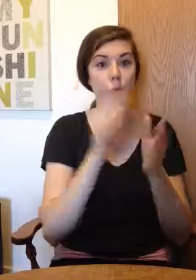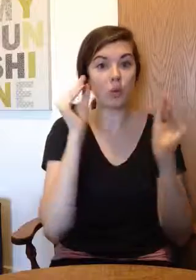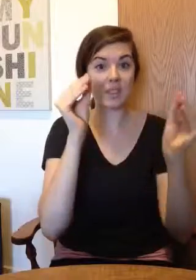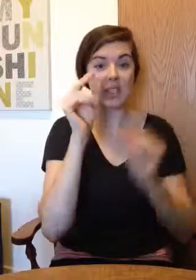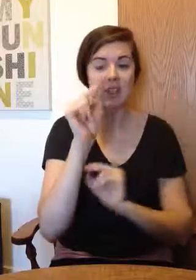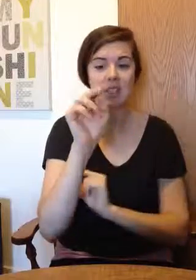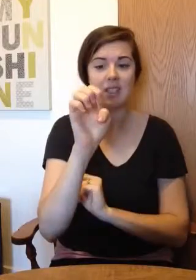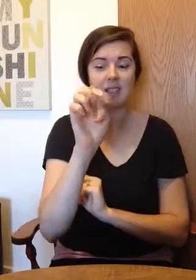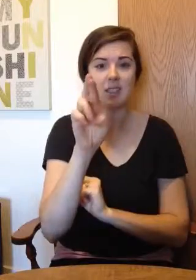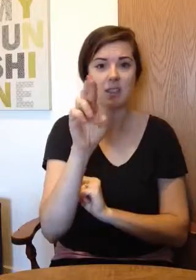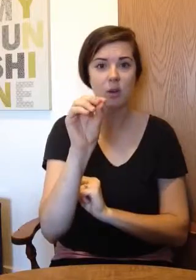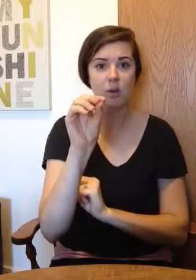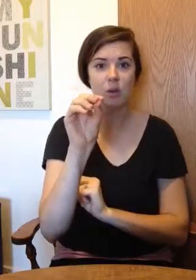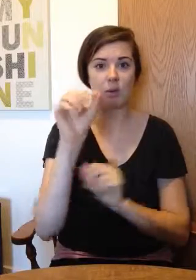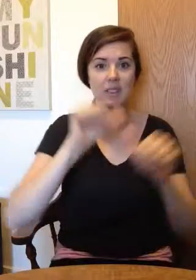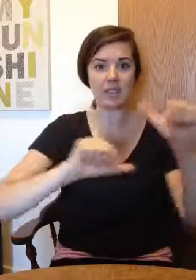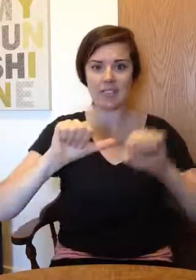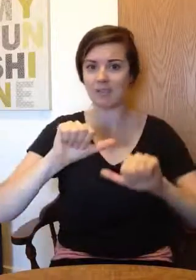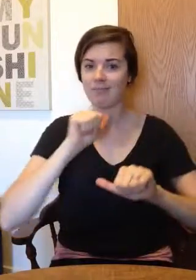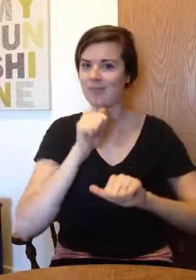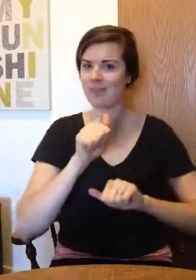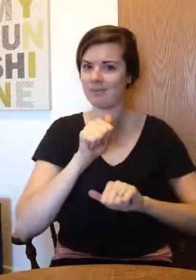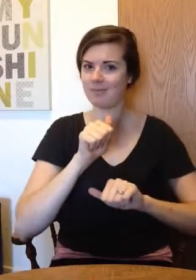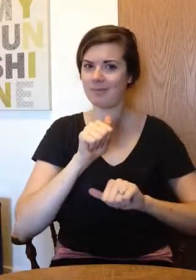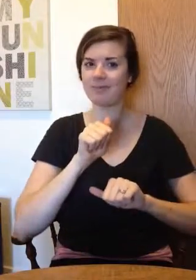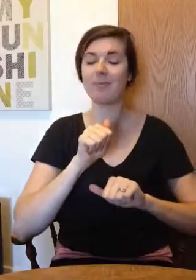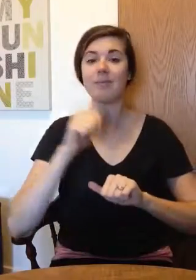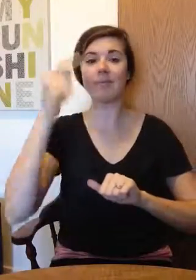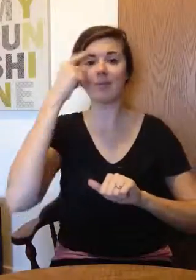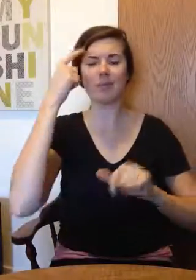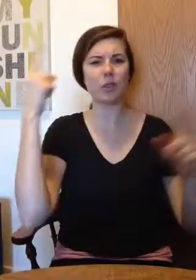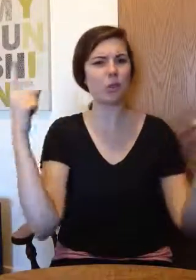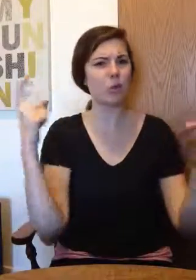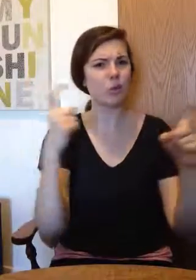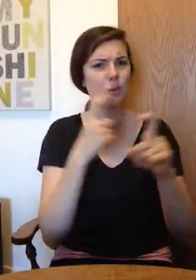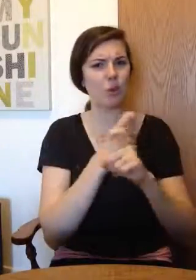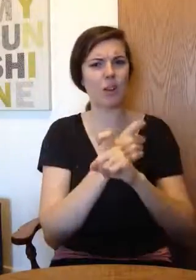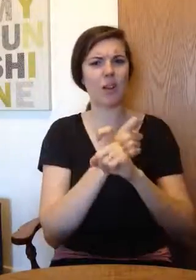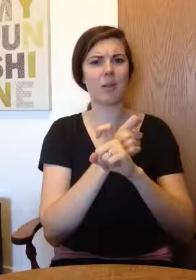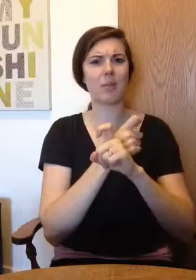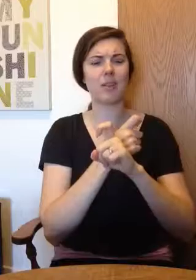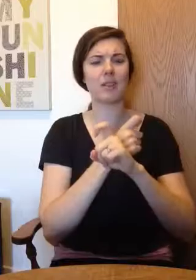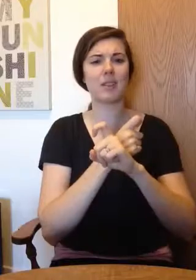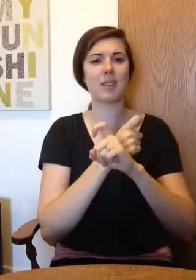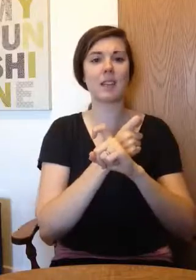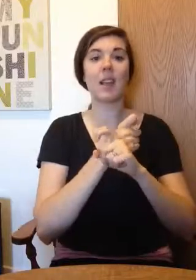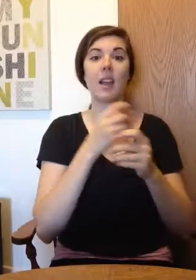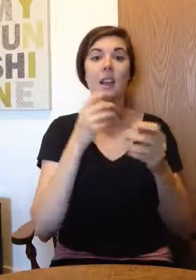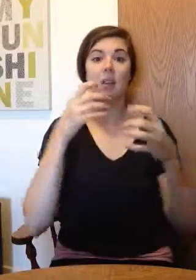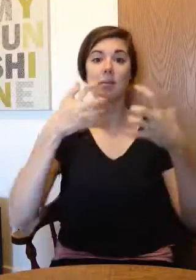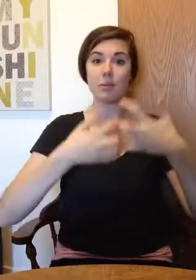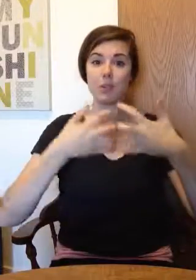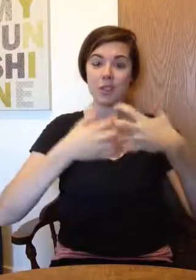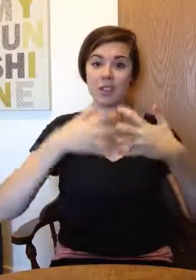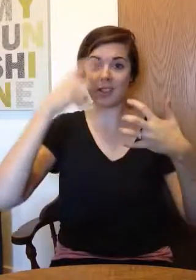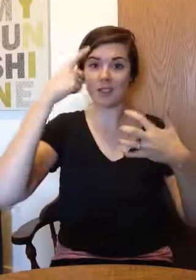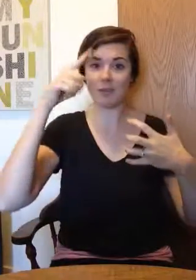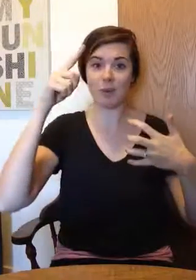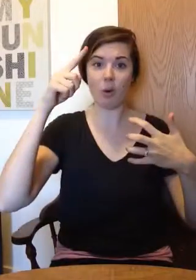so expensive that it's really only done at major universities and large institutions. So in order to be able to access the brain, you really